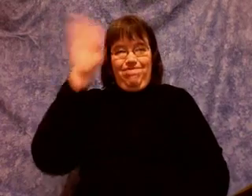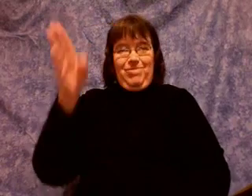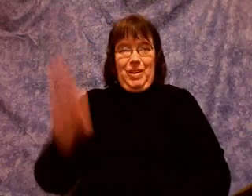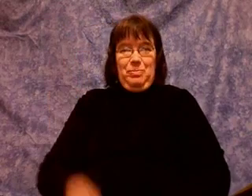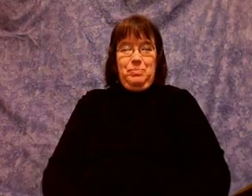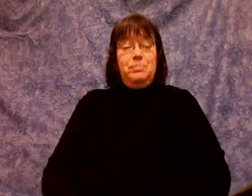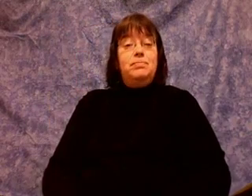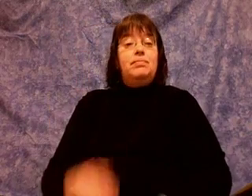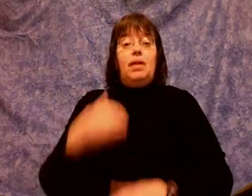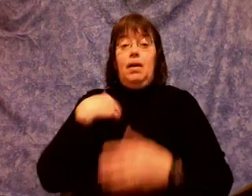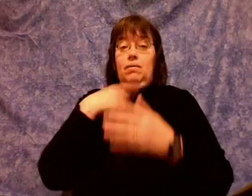Hello.